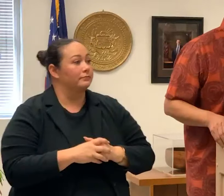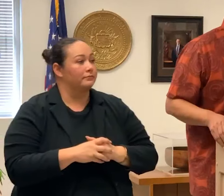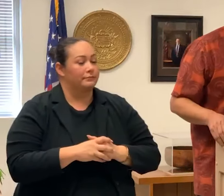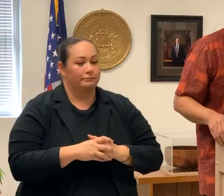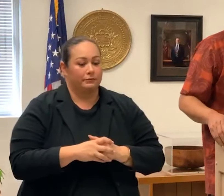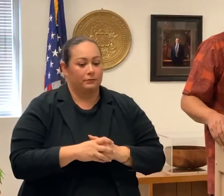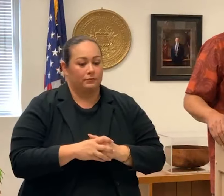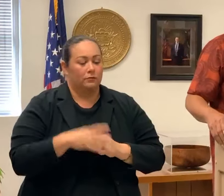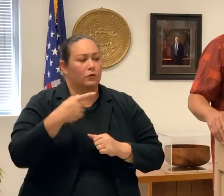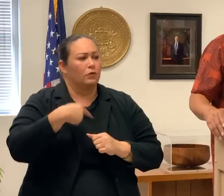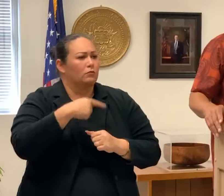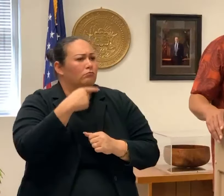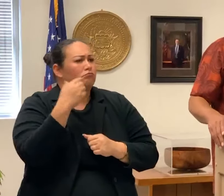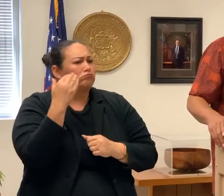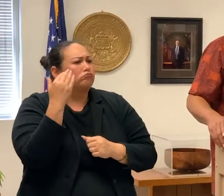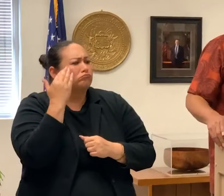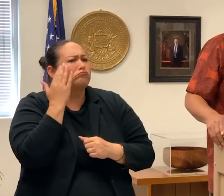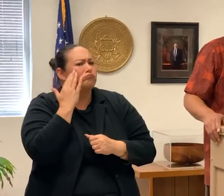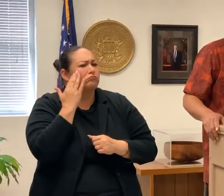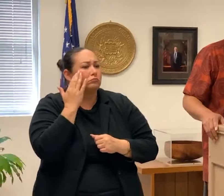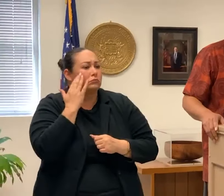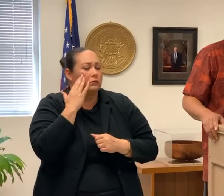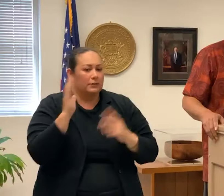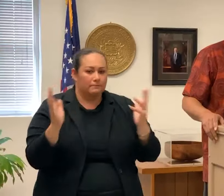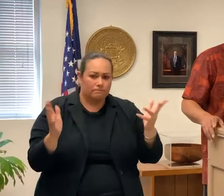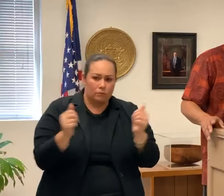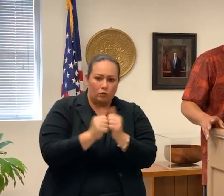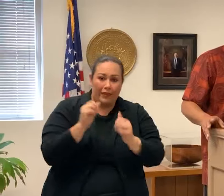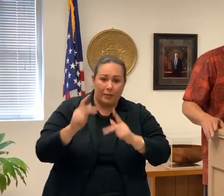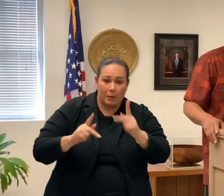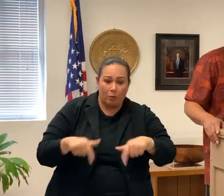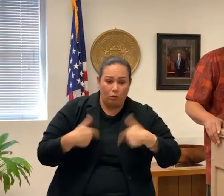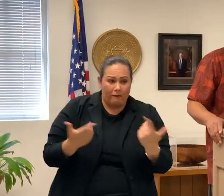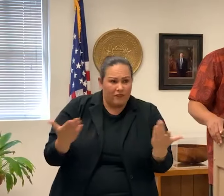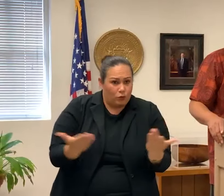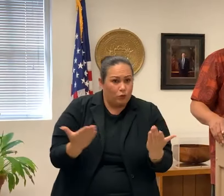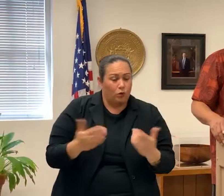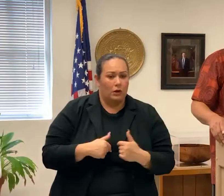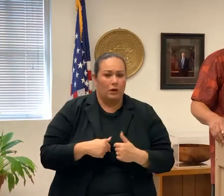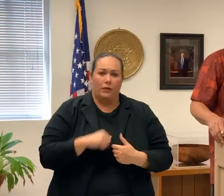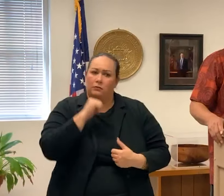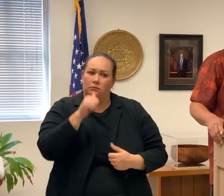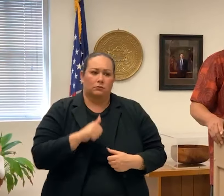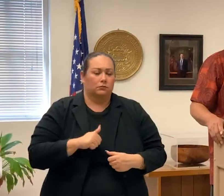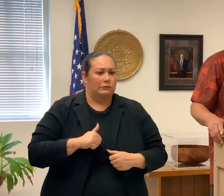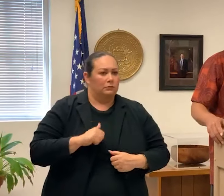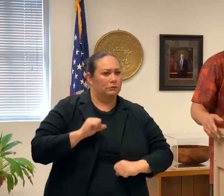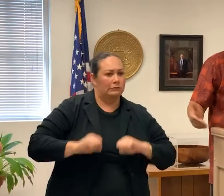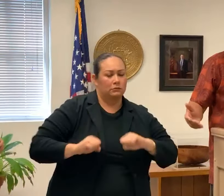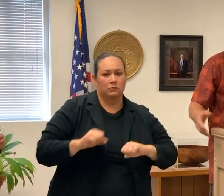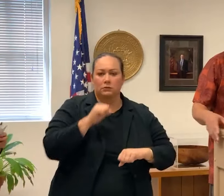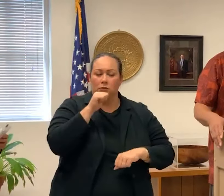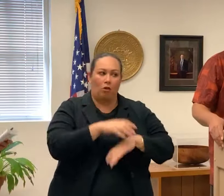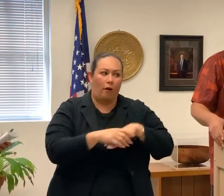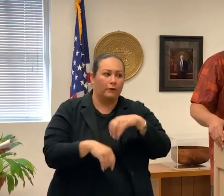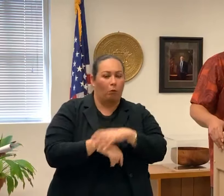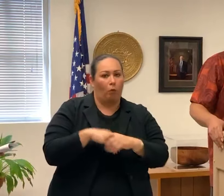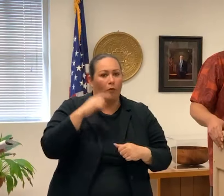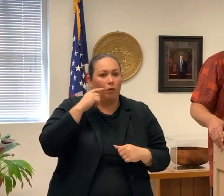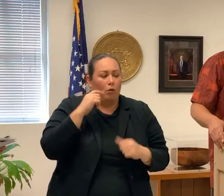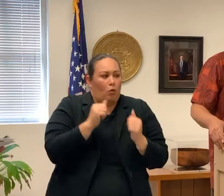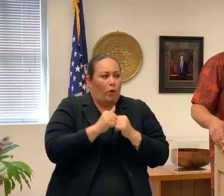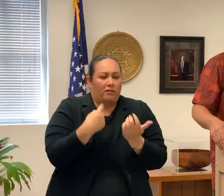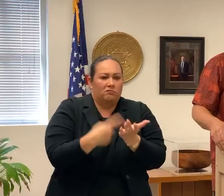from talking to our residents the anxiety and the uncertainty that they feel when it comes to the topic of housing. I